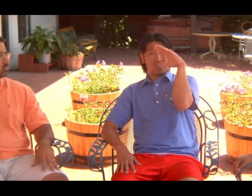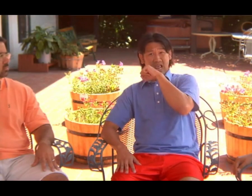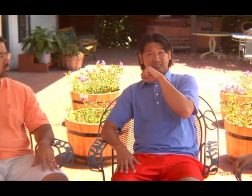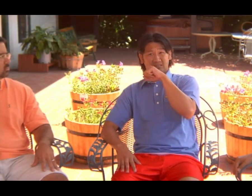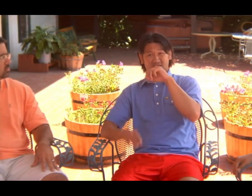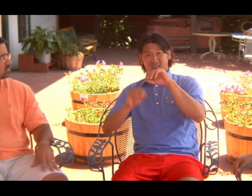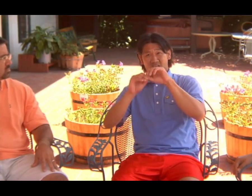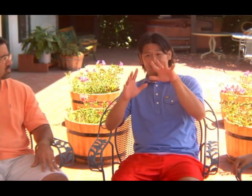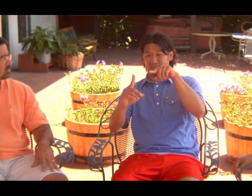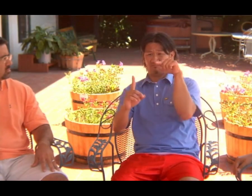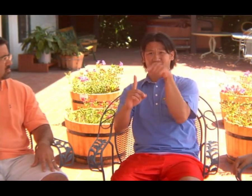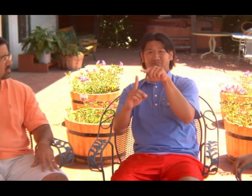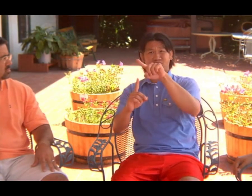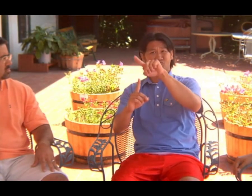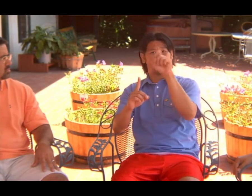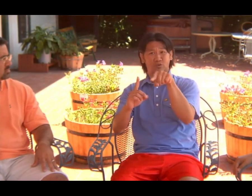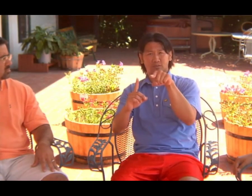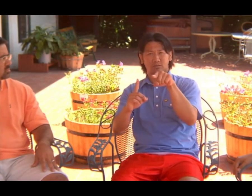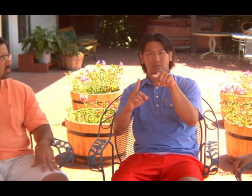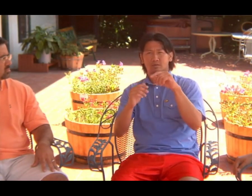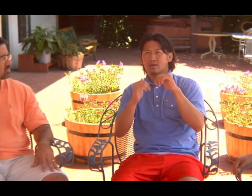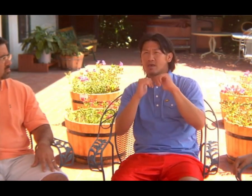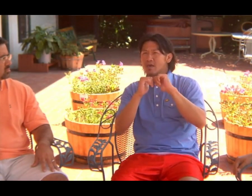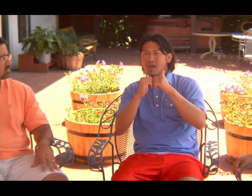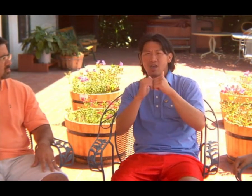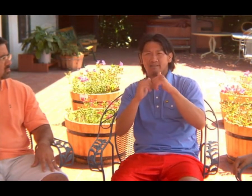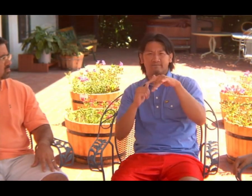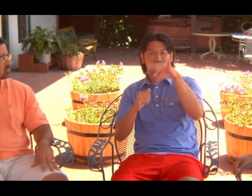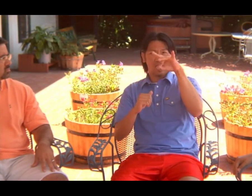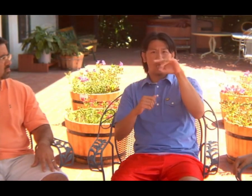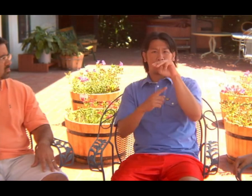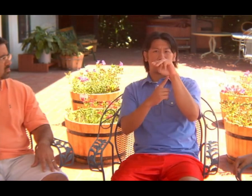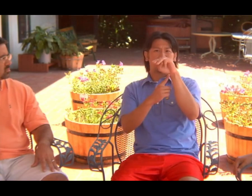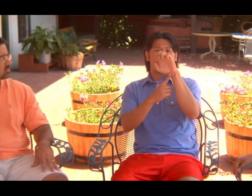I guess the clear question is, how do we find a melanoma before it spreads?